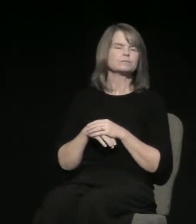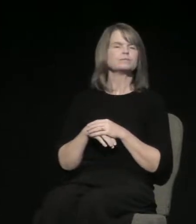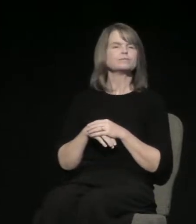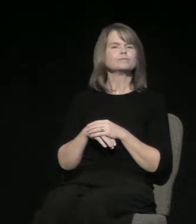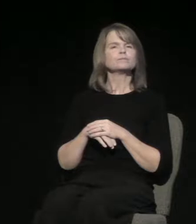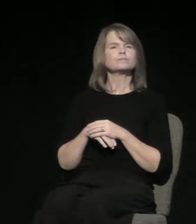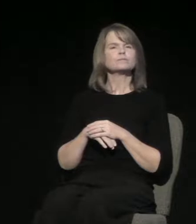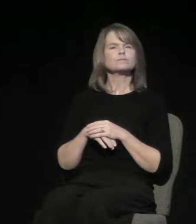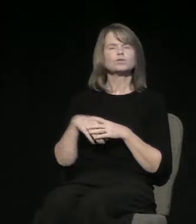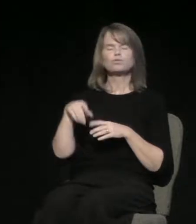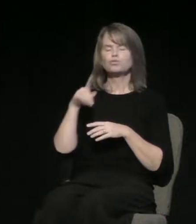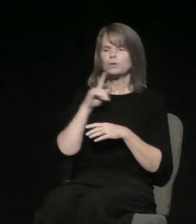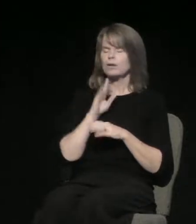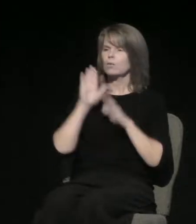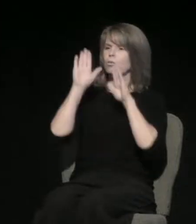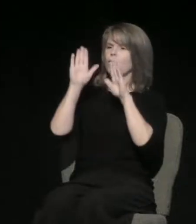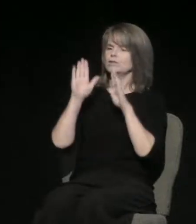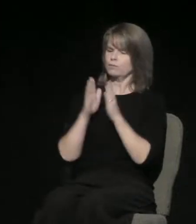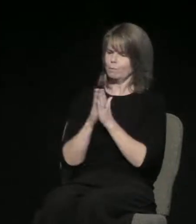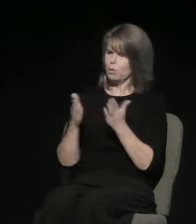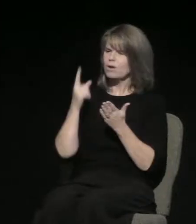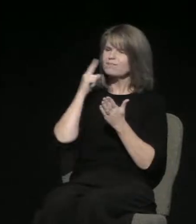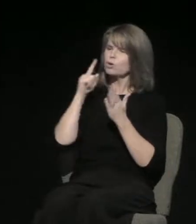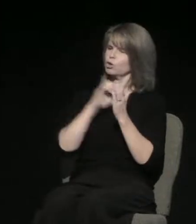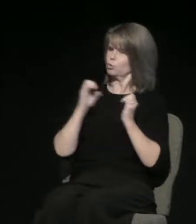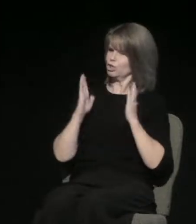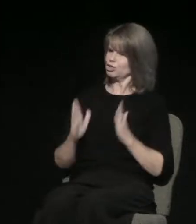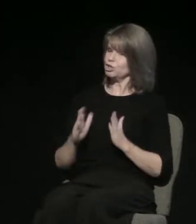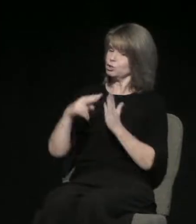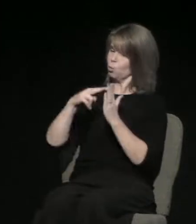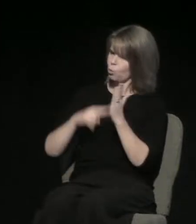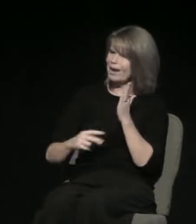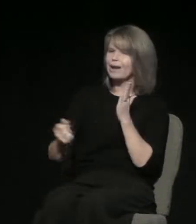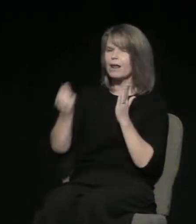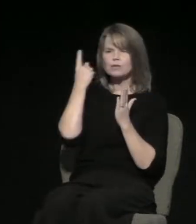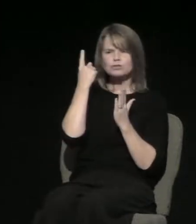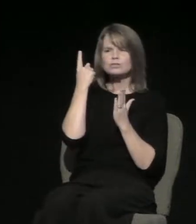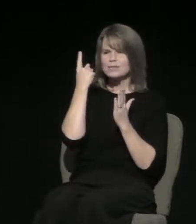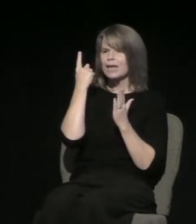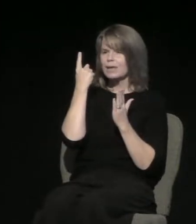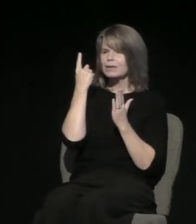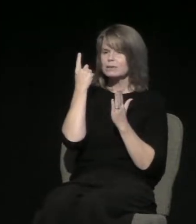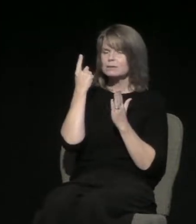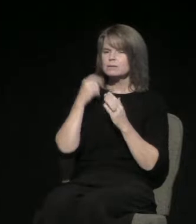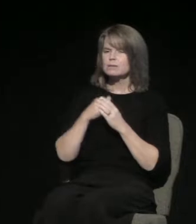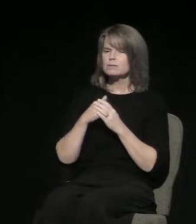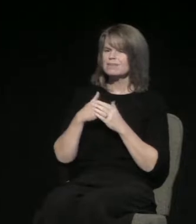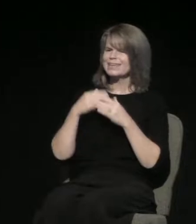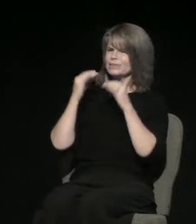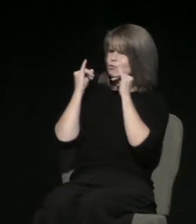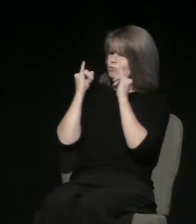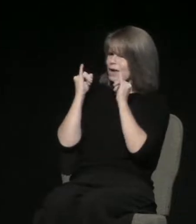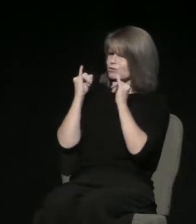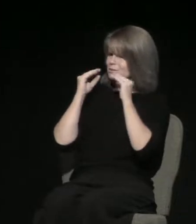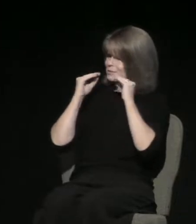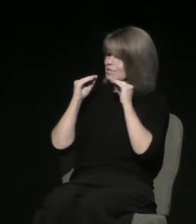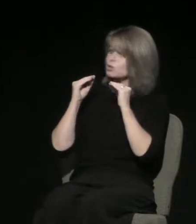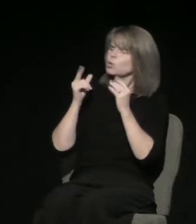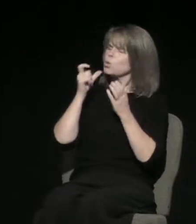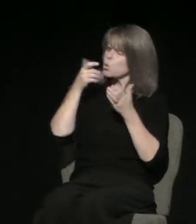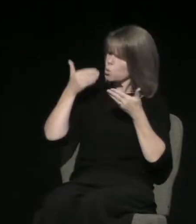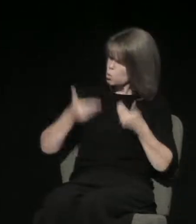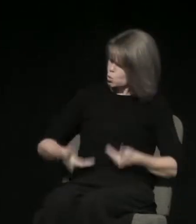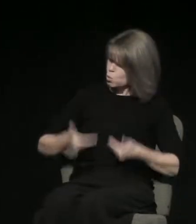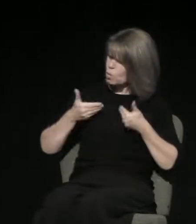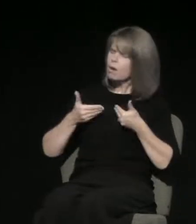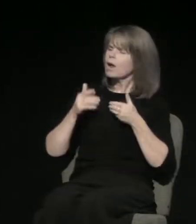is An incredible book For the Christian To read And understand Because we have Instructions For who we're Supposed to be